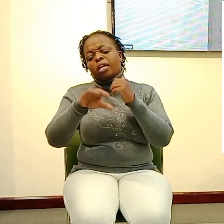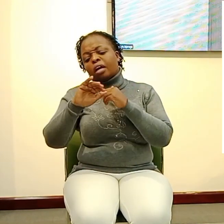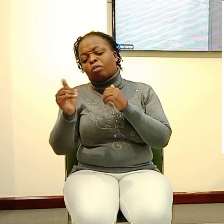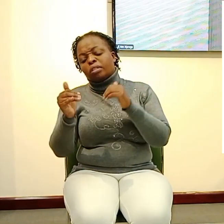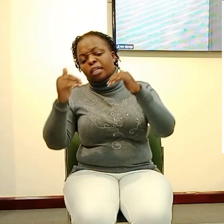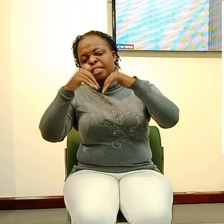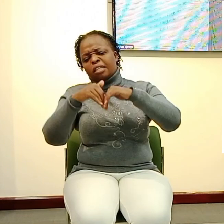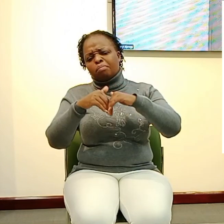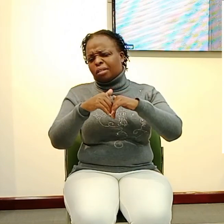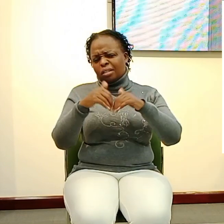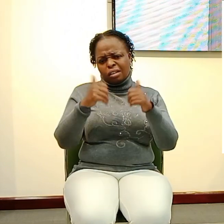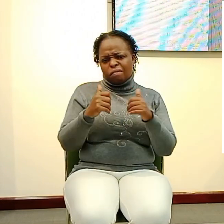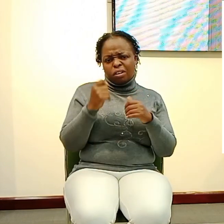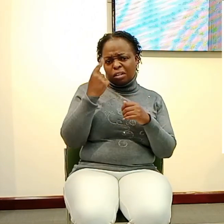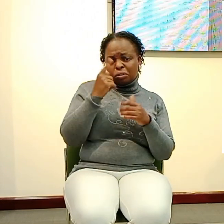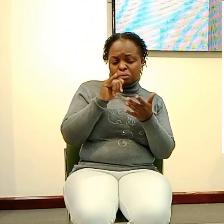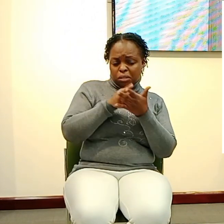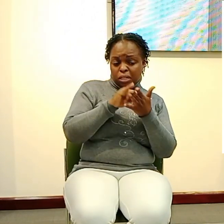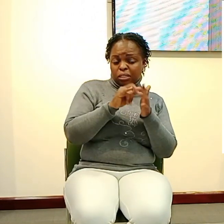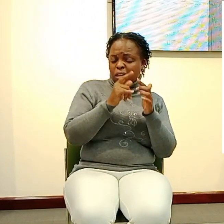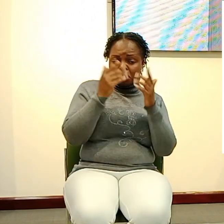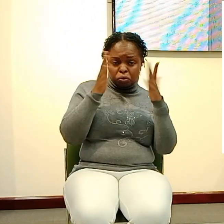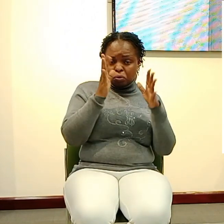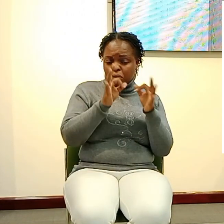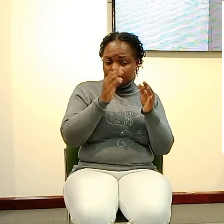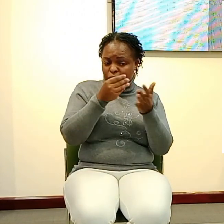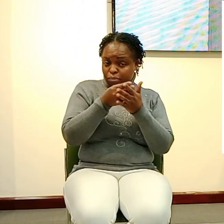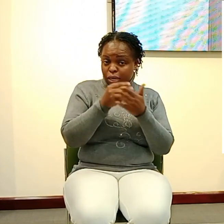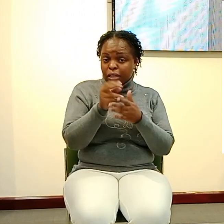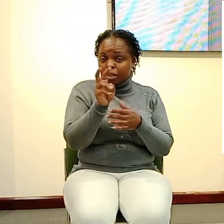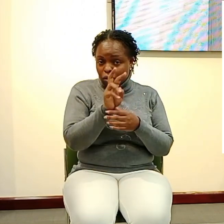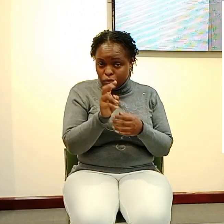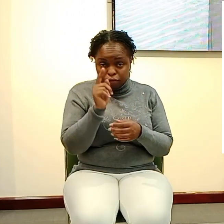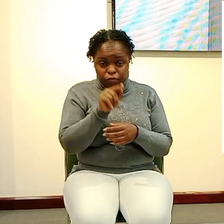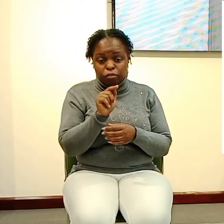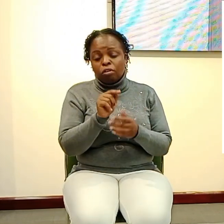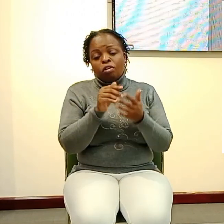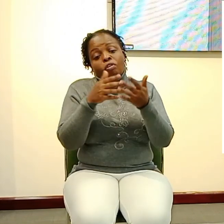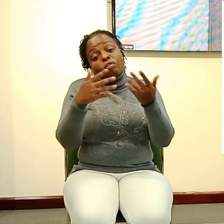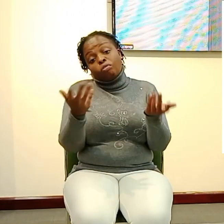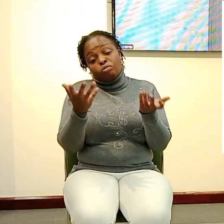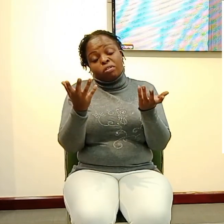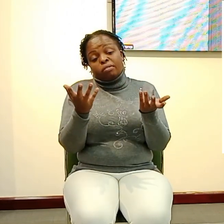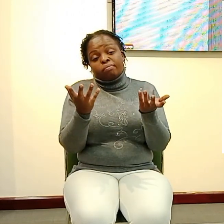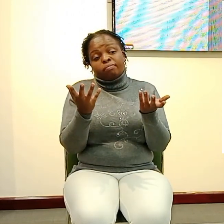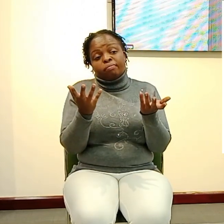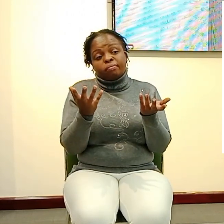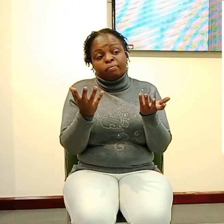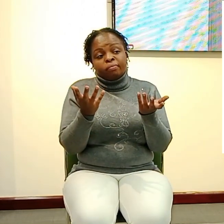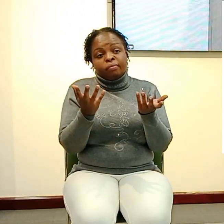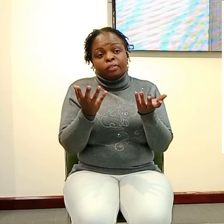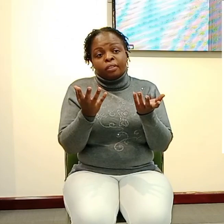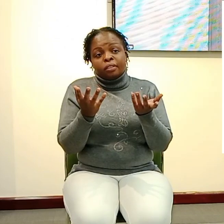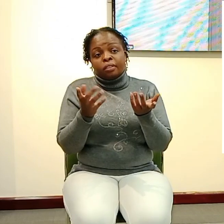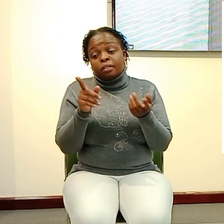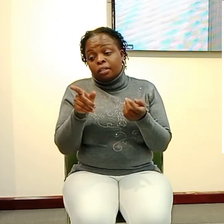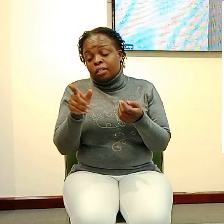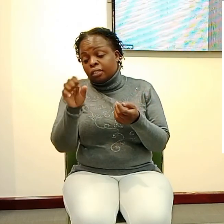that one. So I don't know whether it is the money they are looking for, the what. This side, the